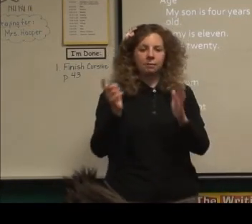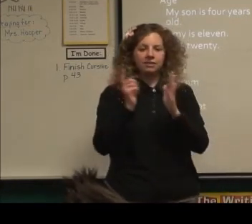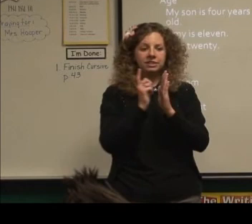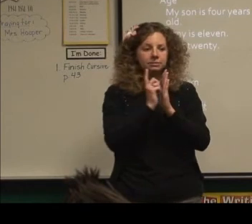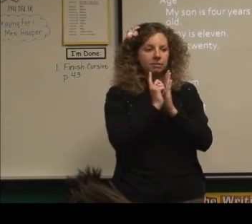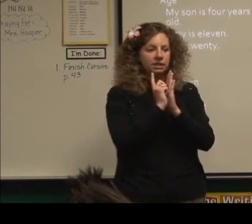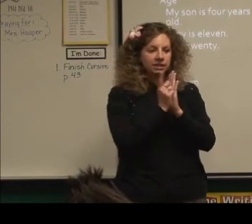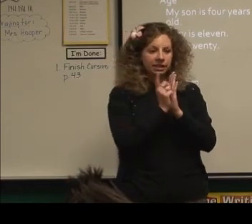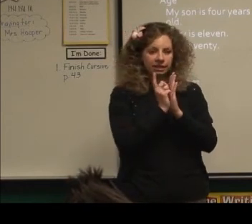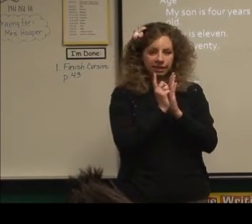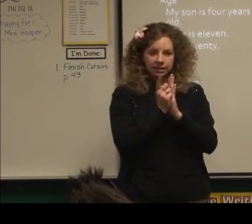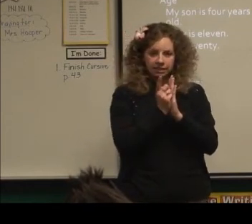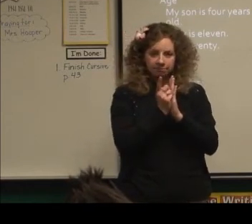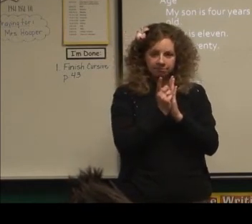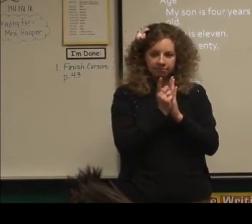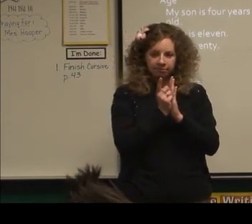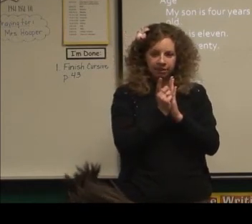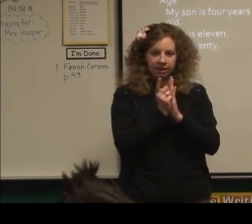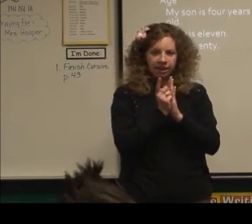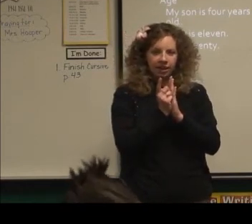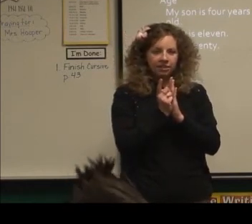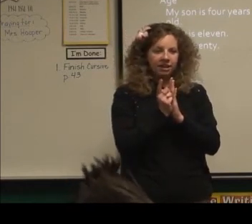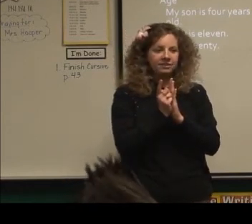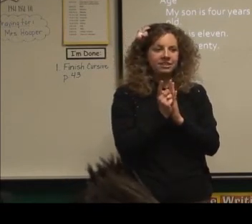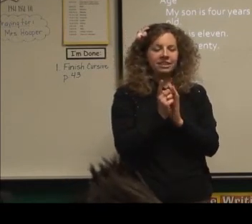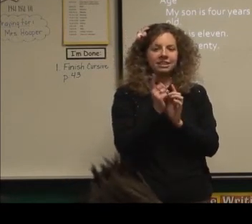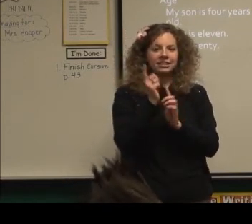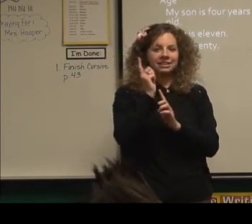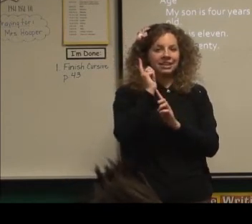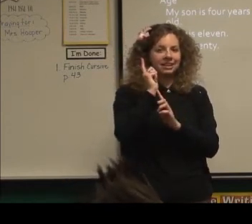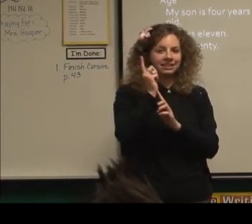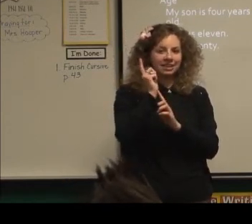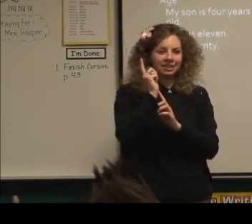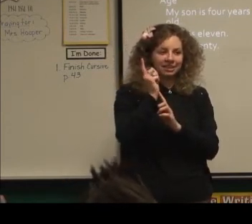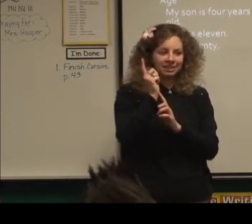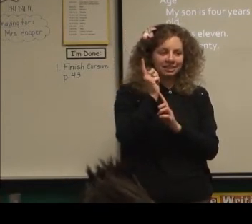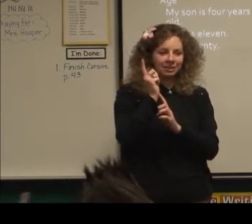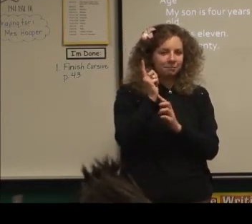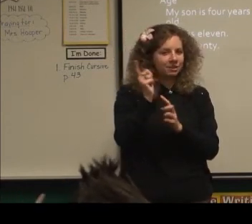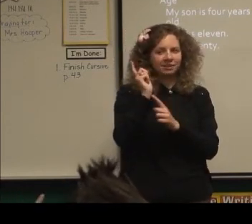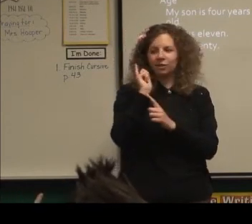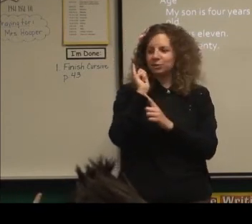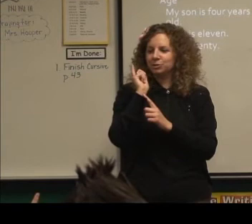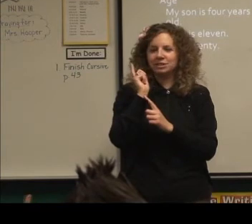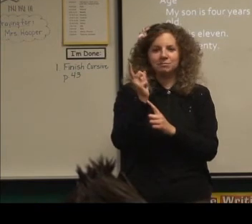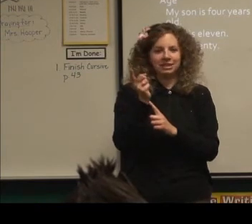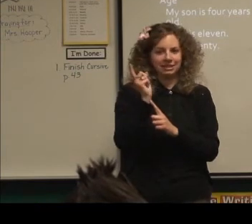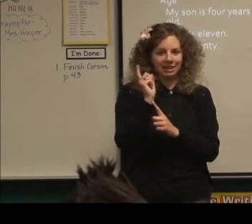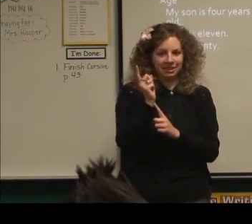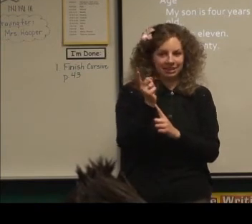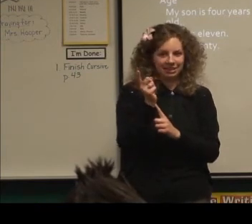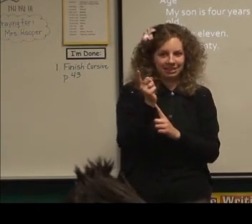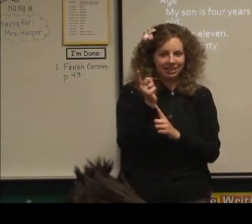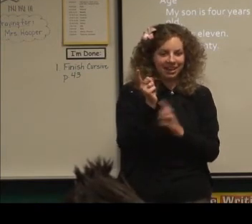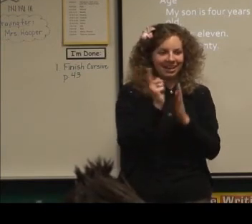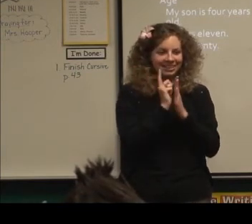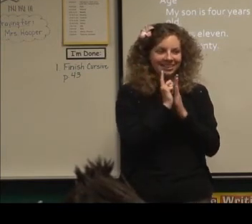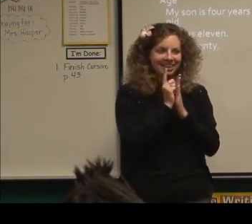I've seen minutes like this, and then I've seen seconds like this, but then I've also seen minutes like this, and seconds